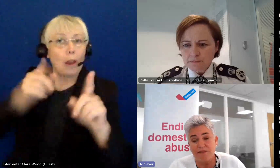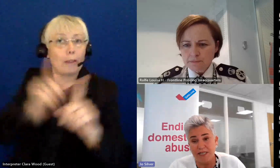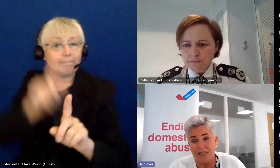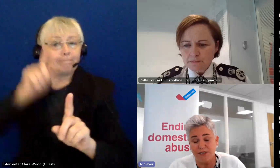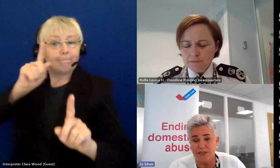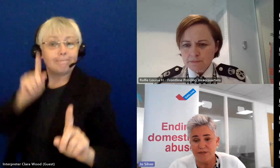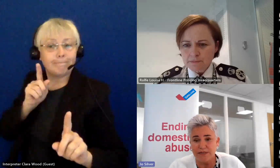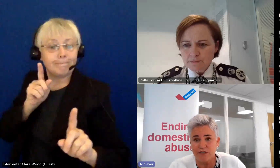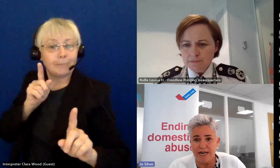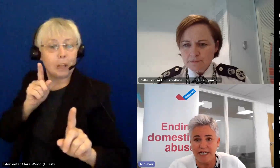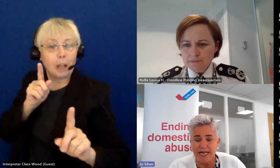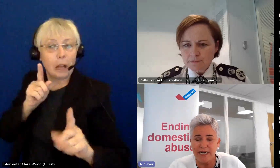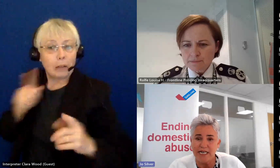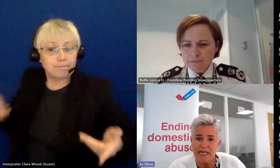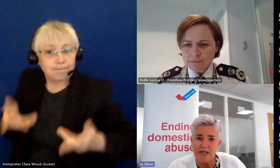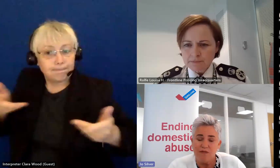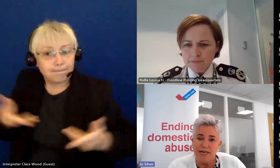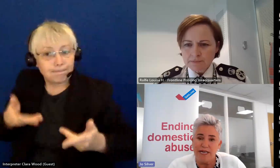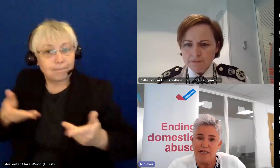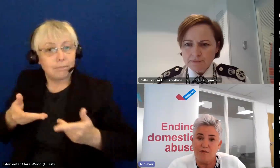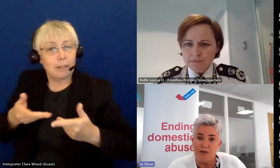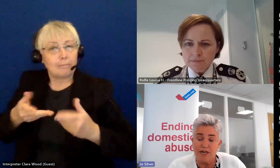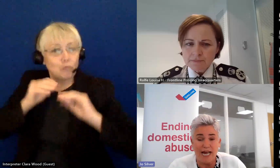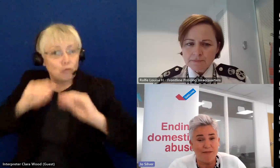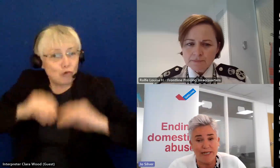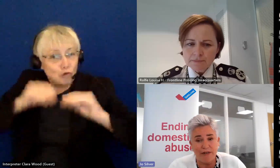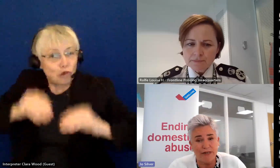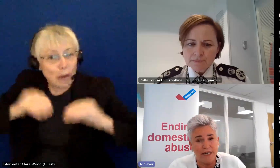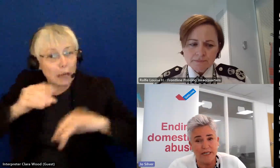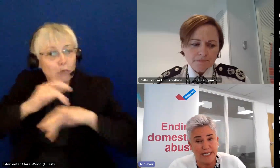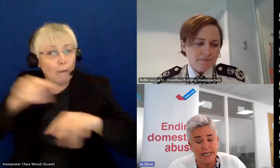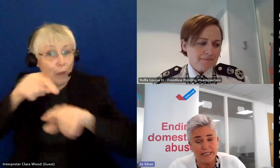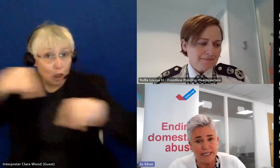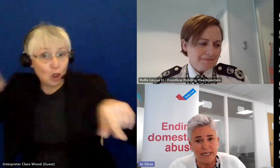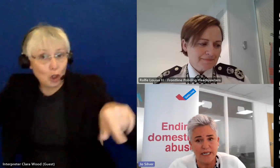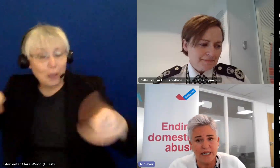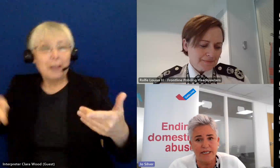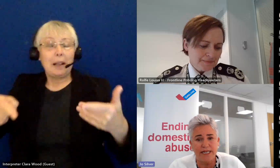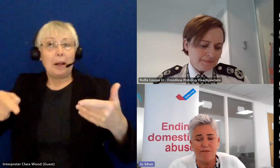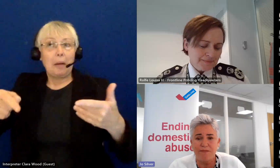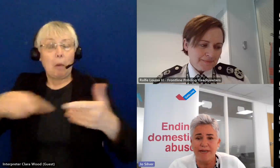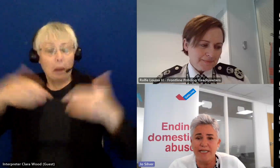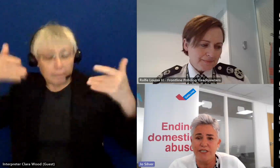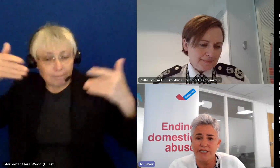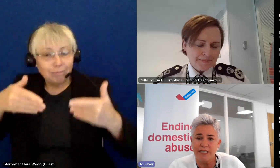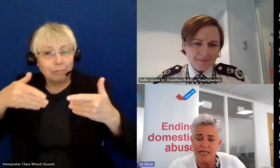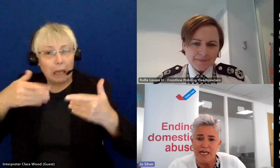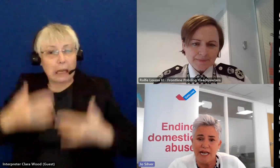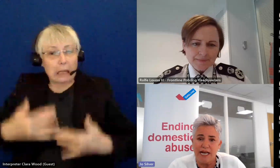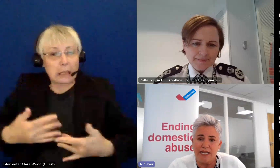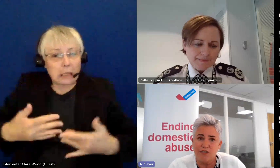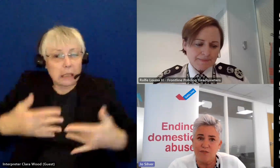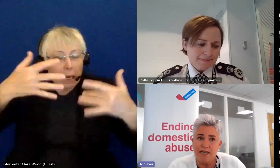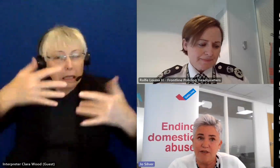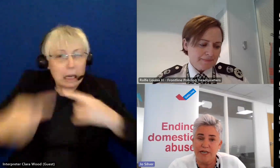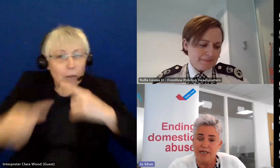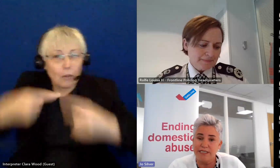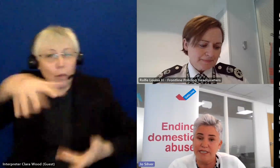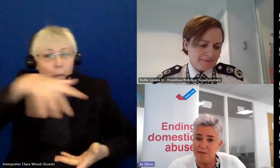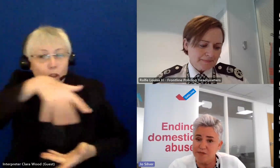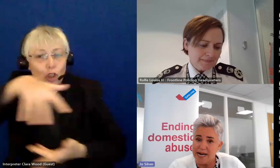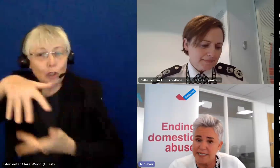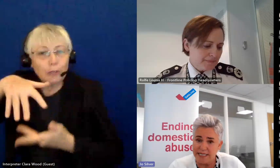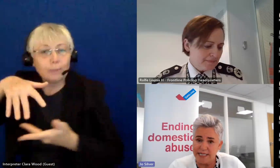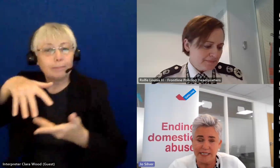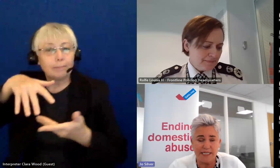develop professionals around training. We work heavily looking at data and information, and we look